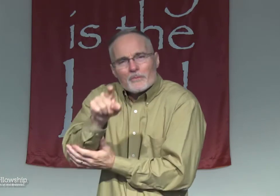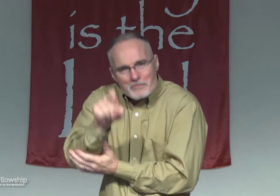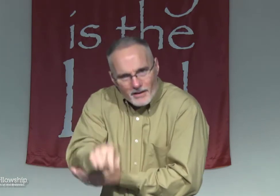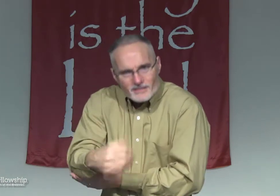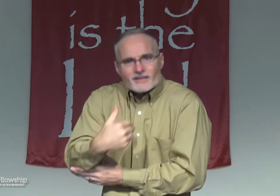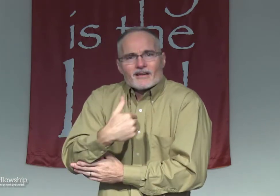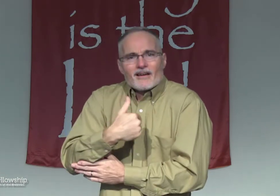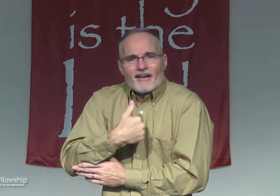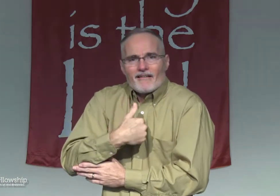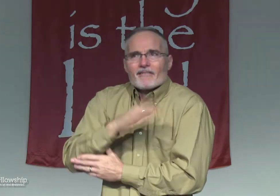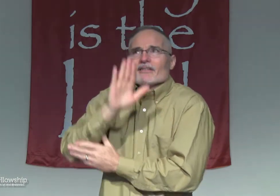love